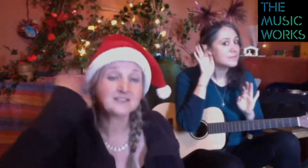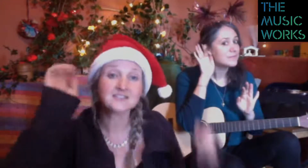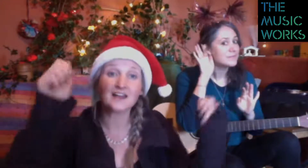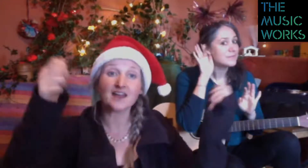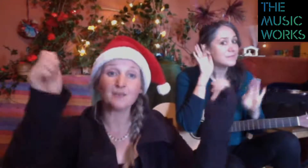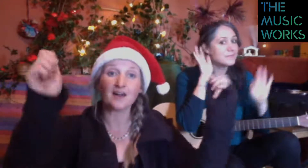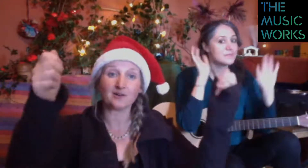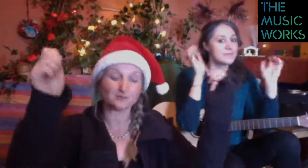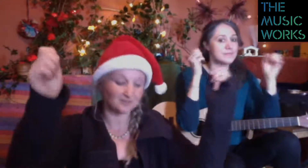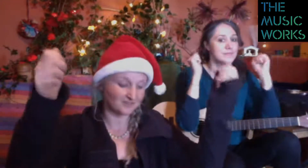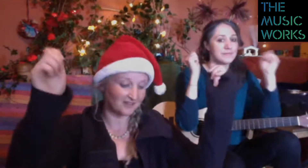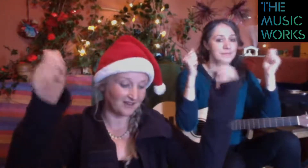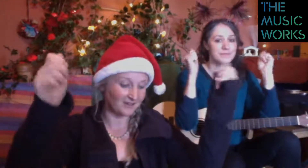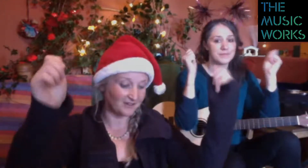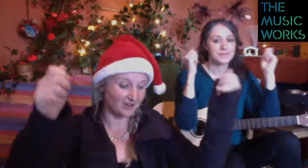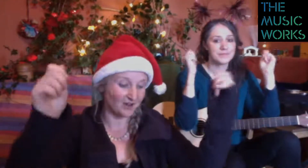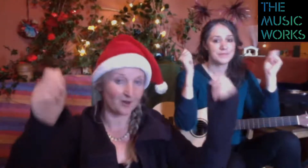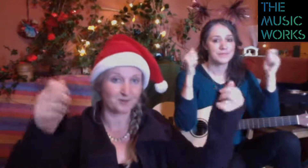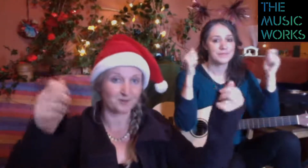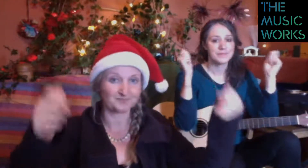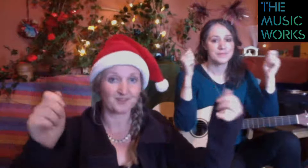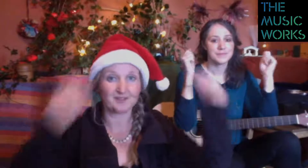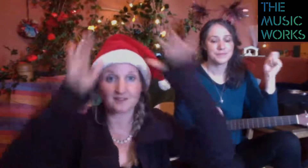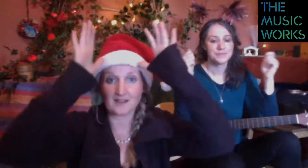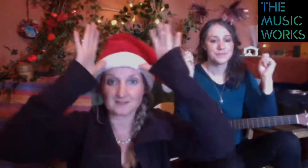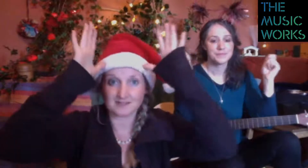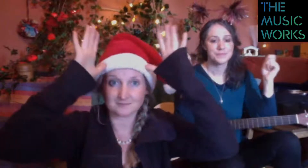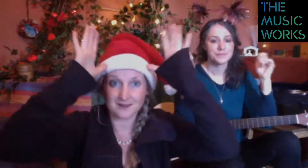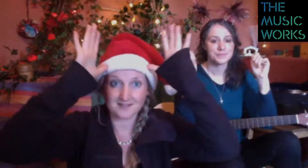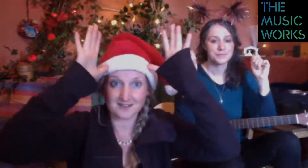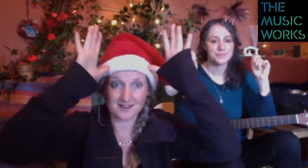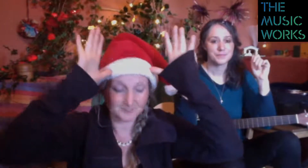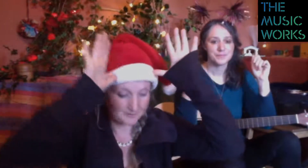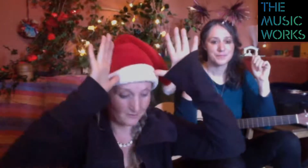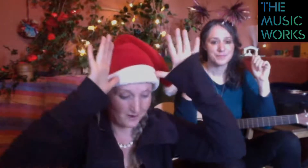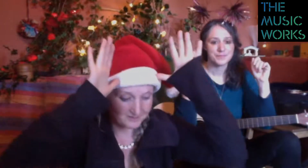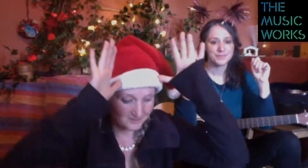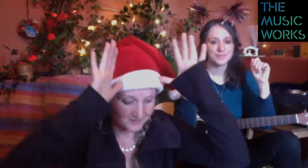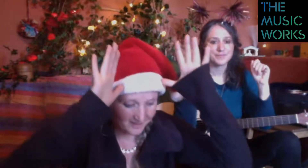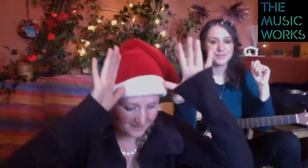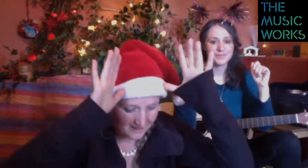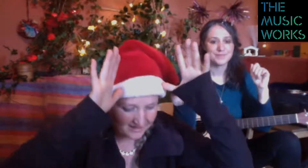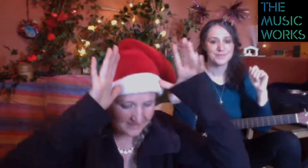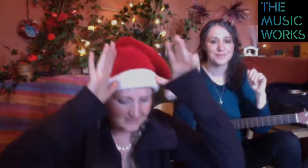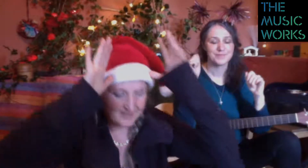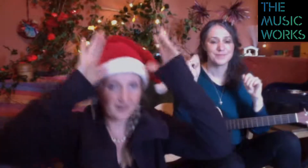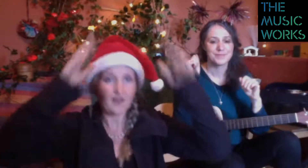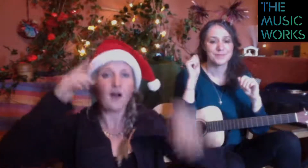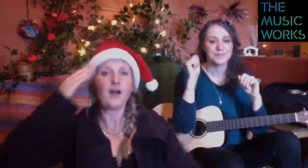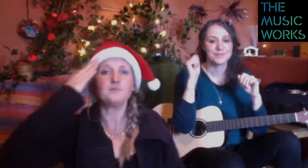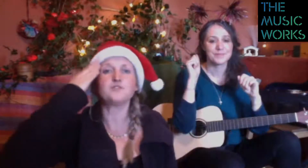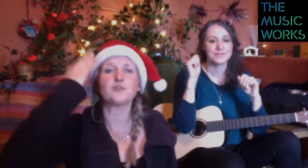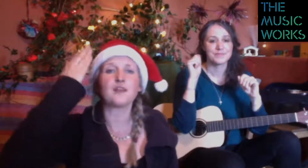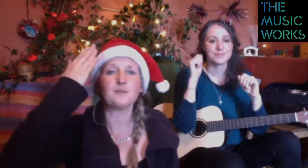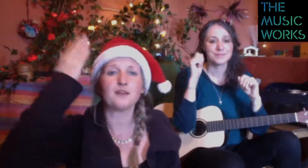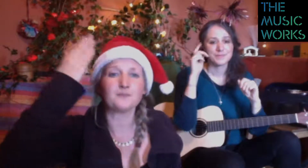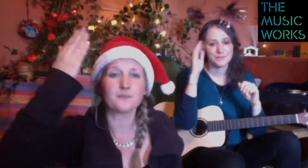sleigh bells in the snow. So that's that reindeer we're referring to again. It's then saying, I'm dreaming